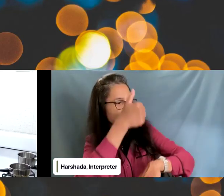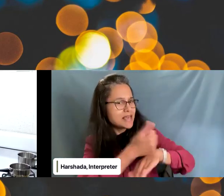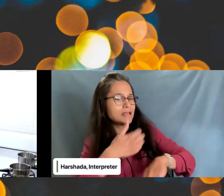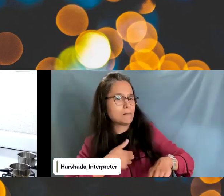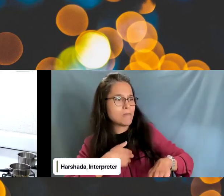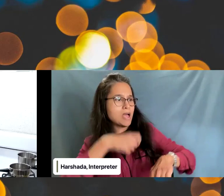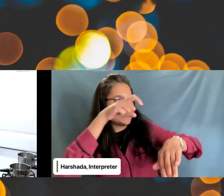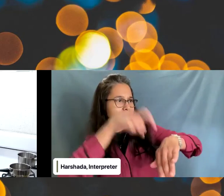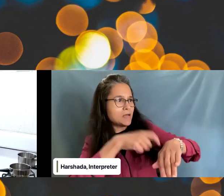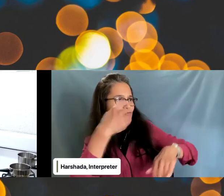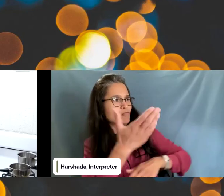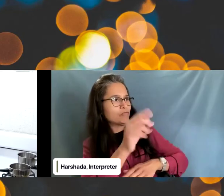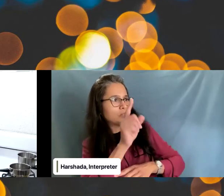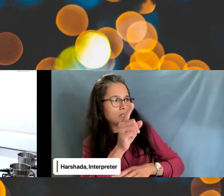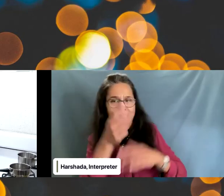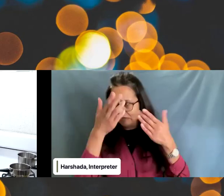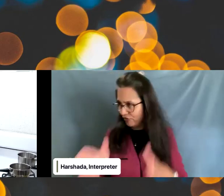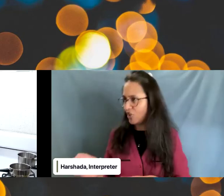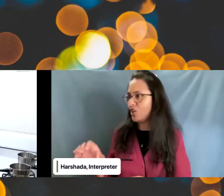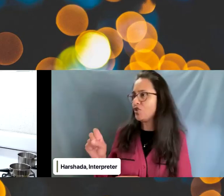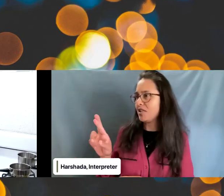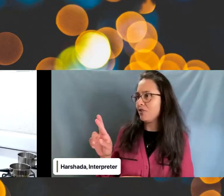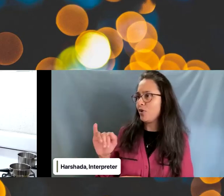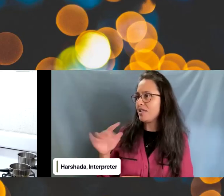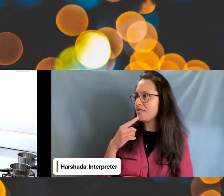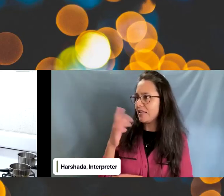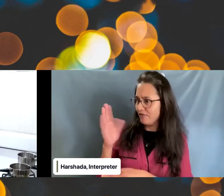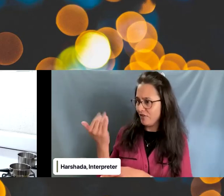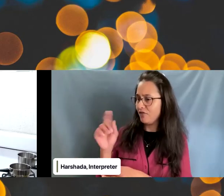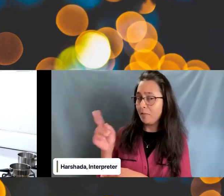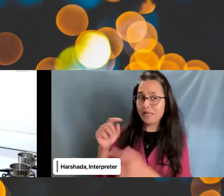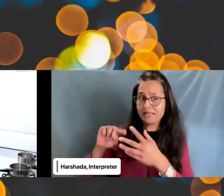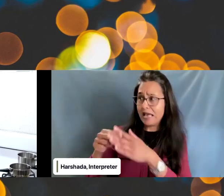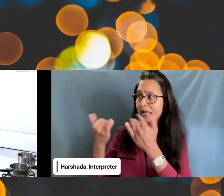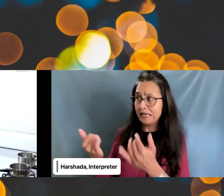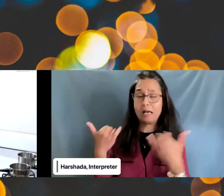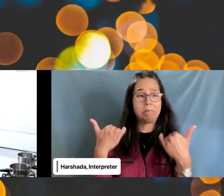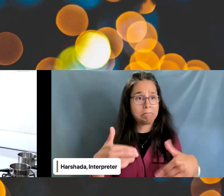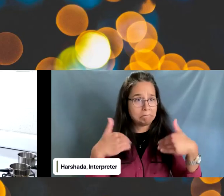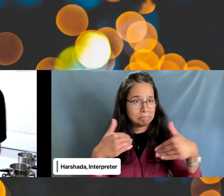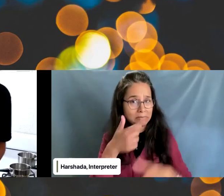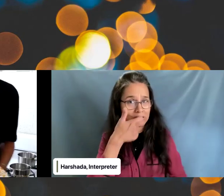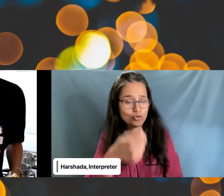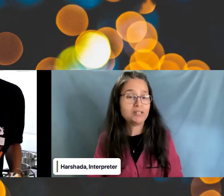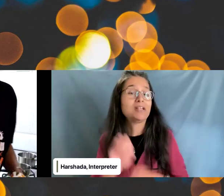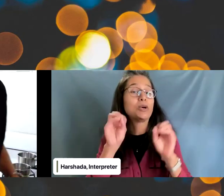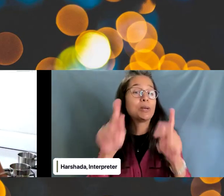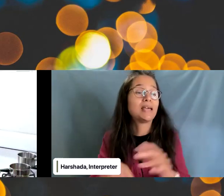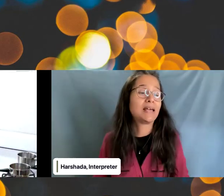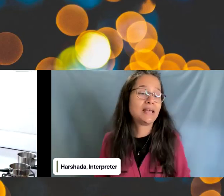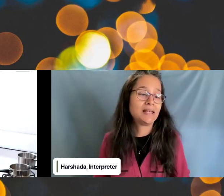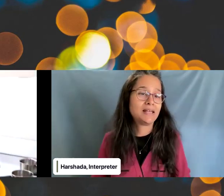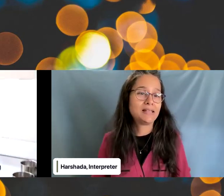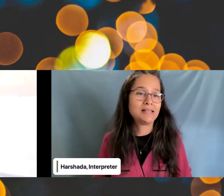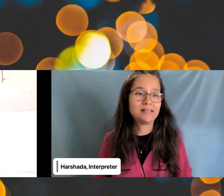15 minutes starting now. Thank you. All right. Let me hand up a